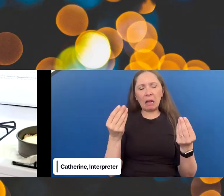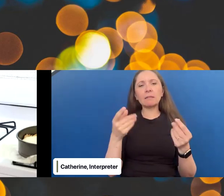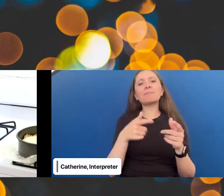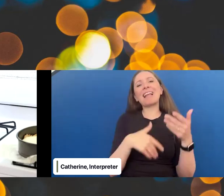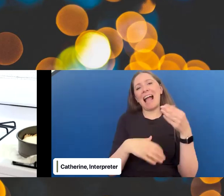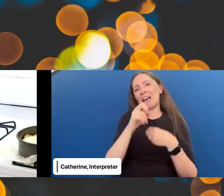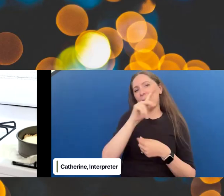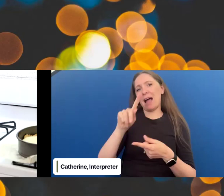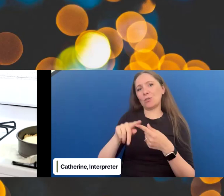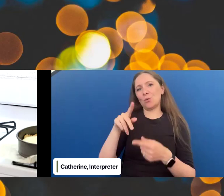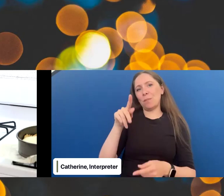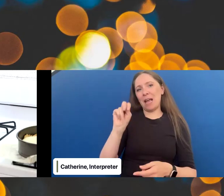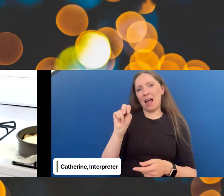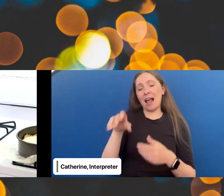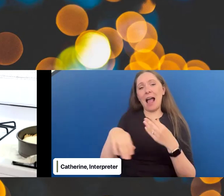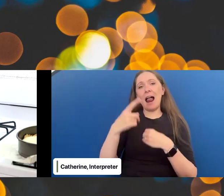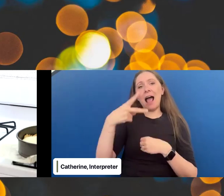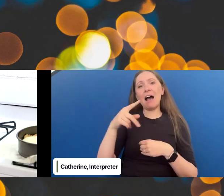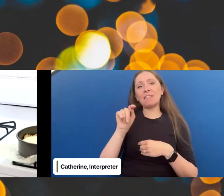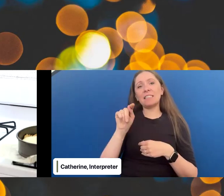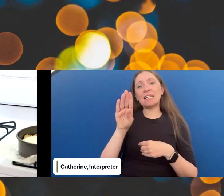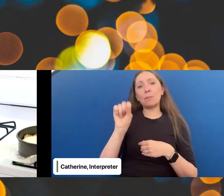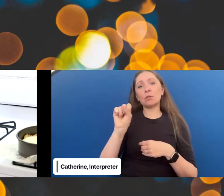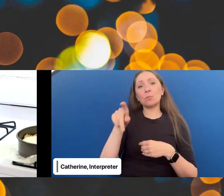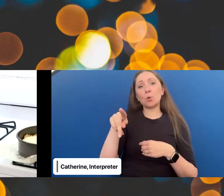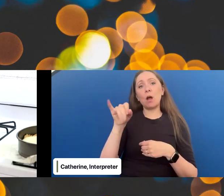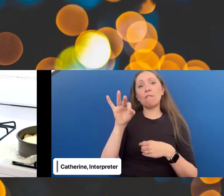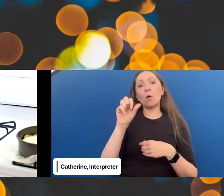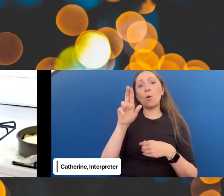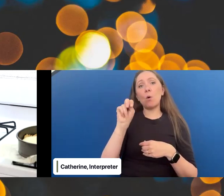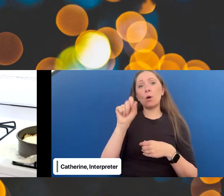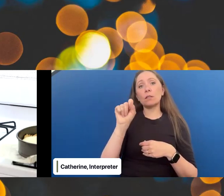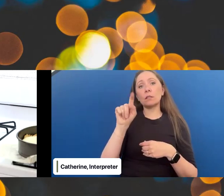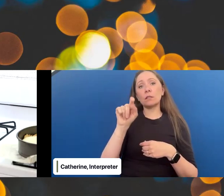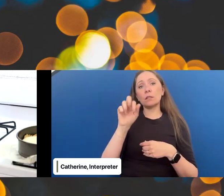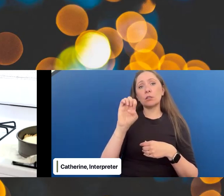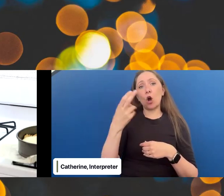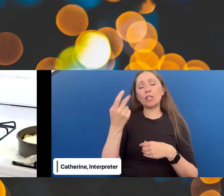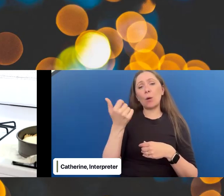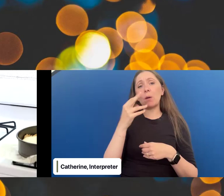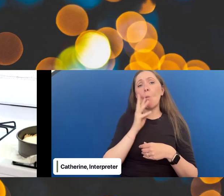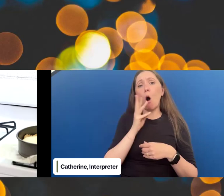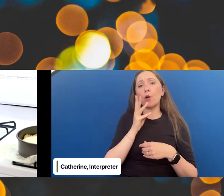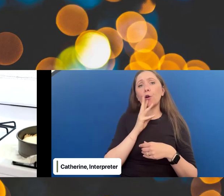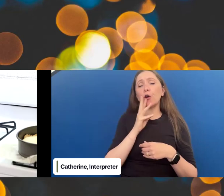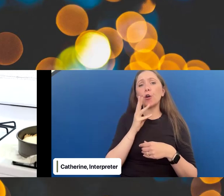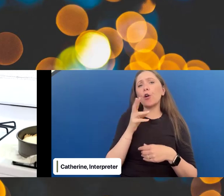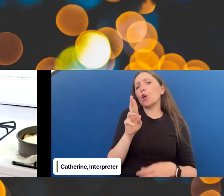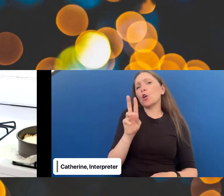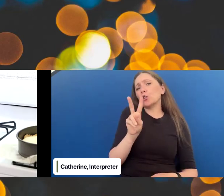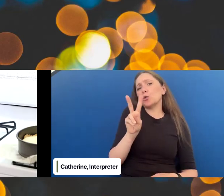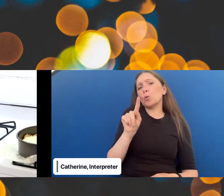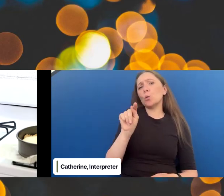saucepan, add a half a tablespoon of cornstarch, a little bit of water, 2 tablespoons of